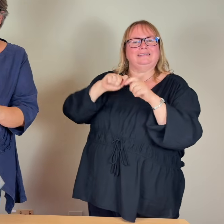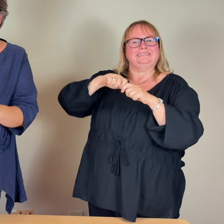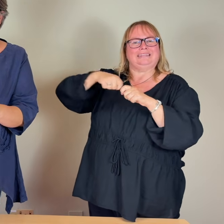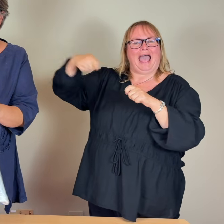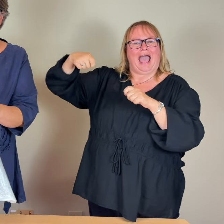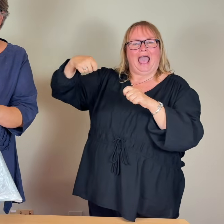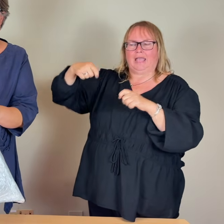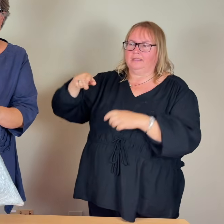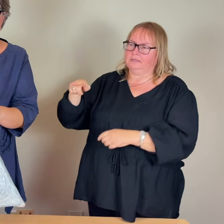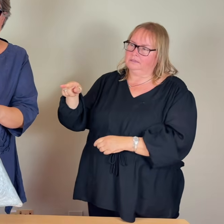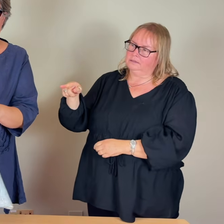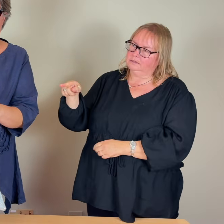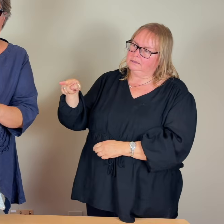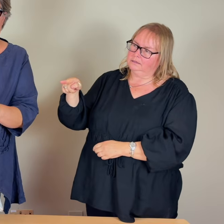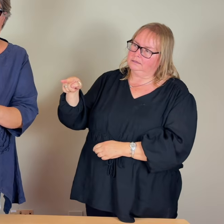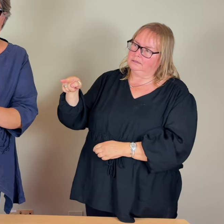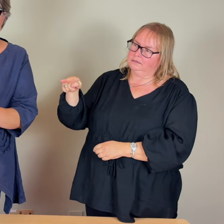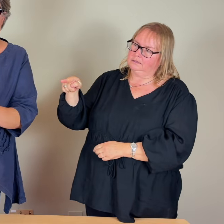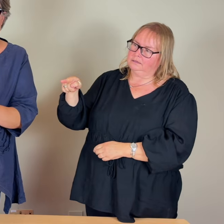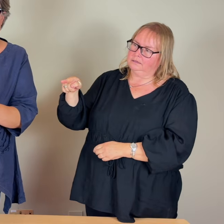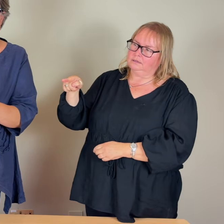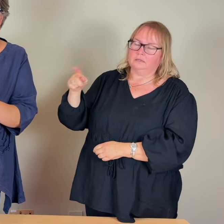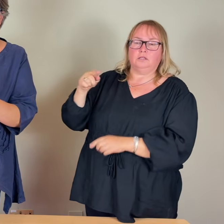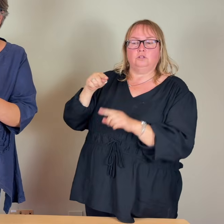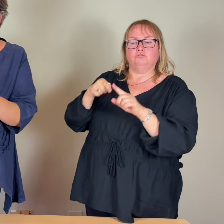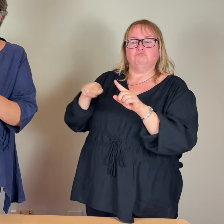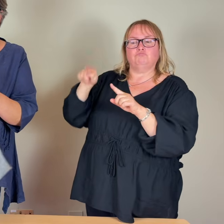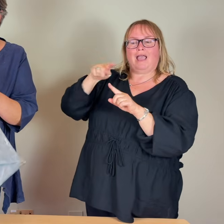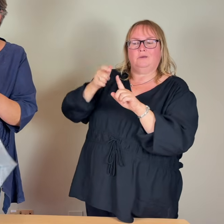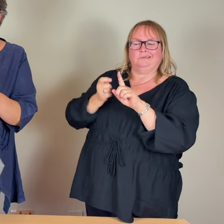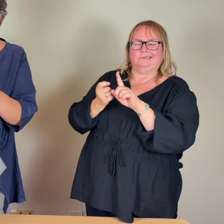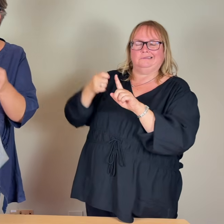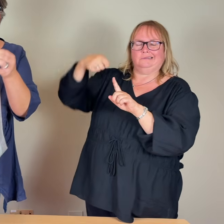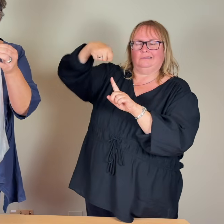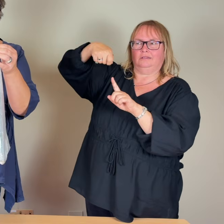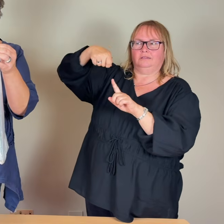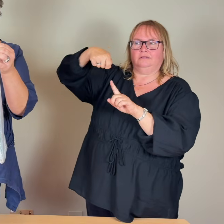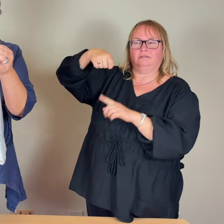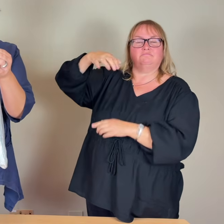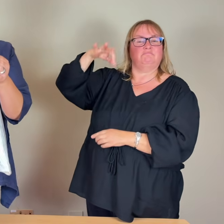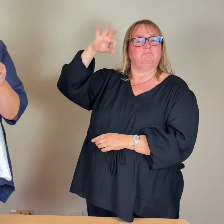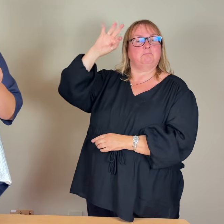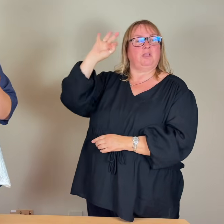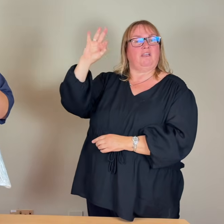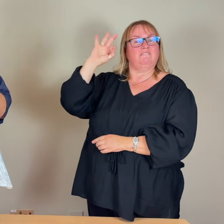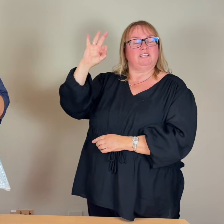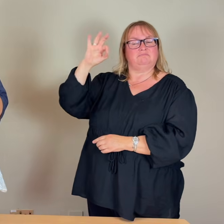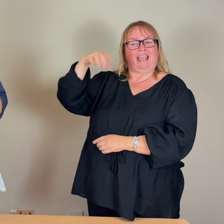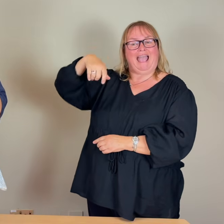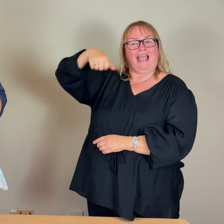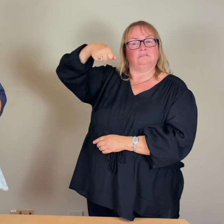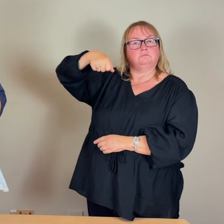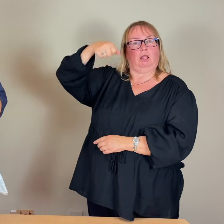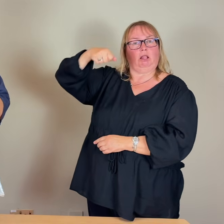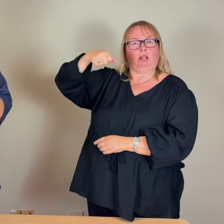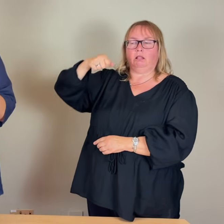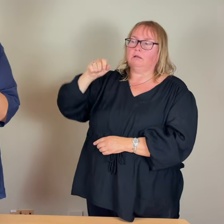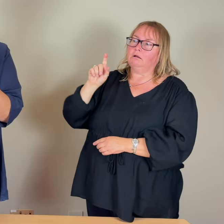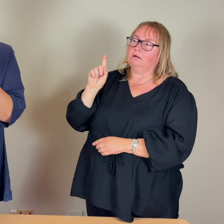and it takes on, and you go round to make the handle, and then just to secure